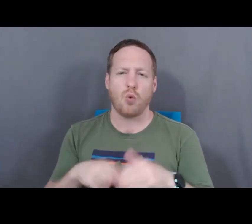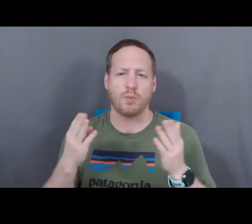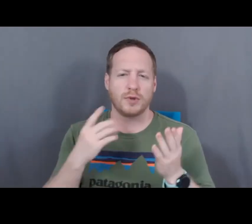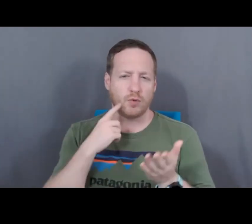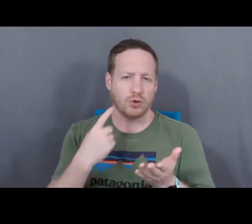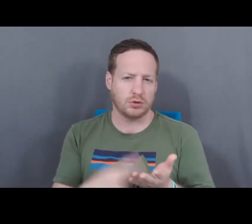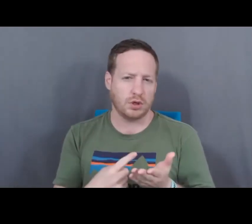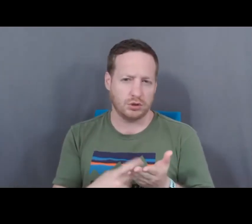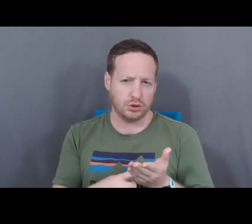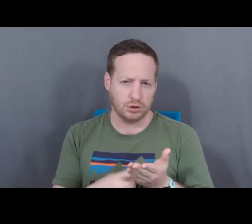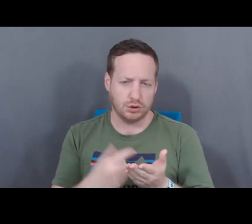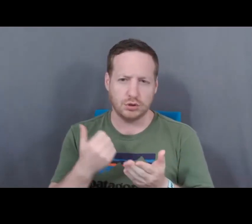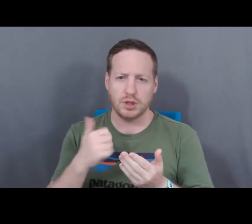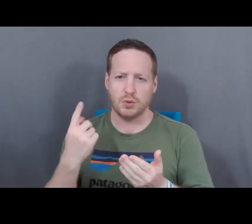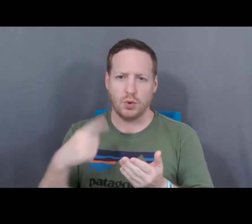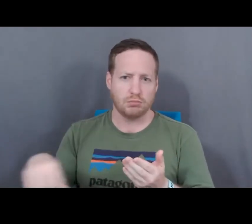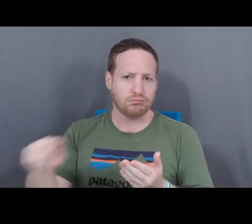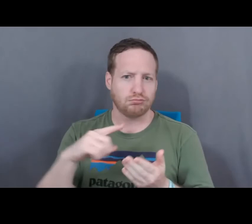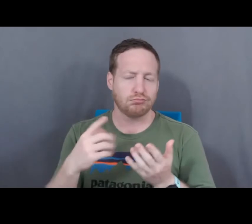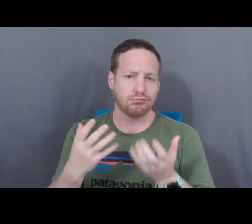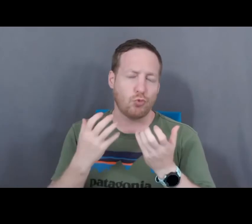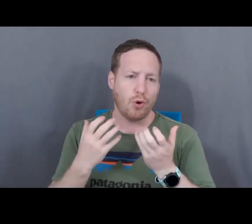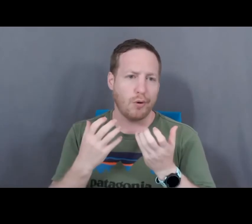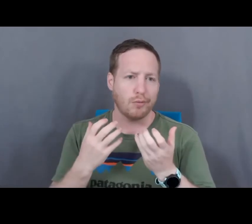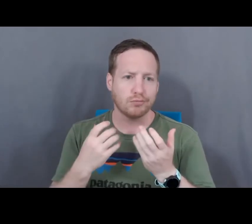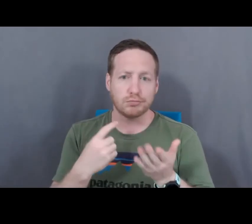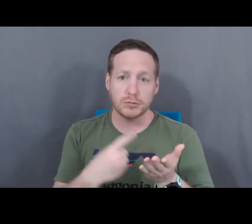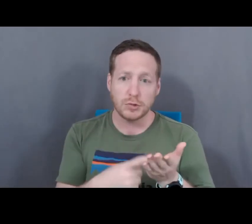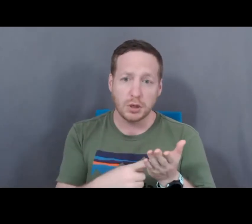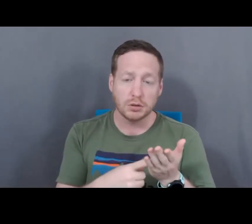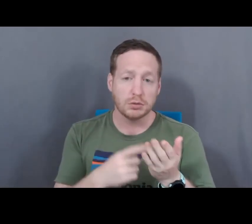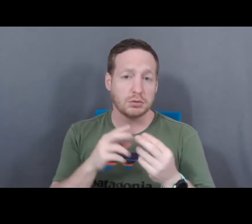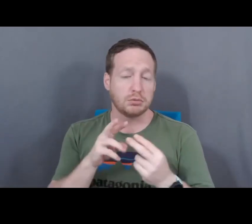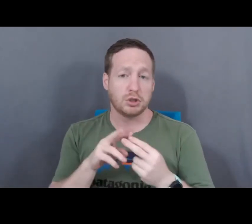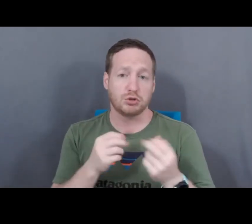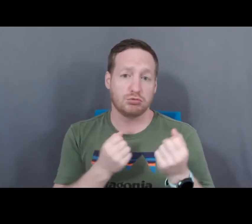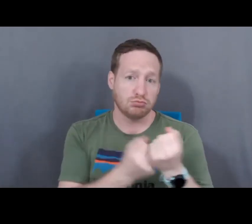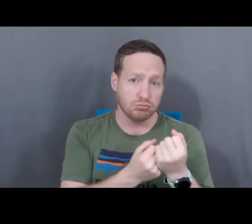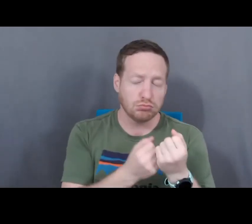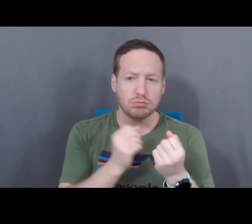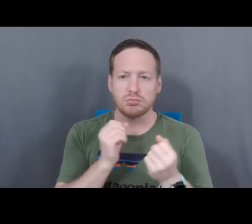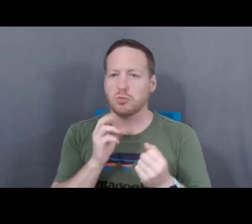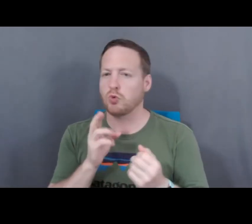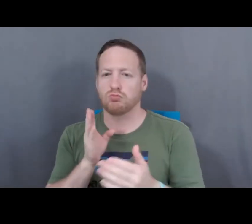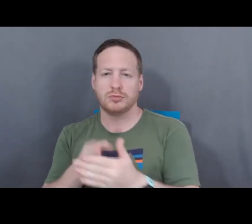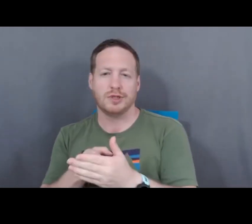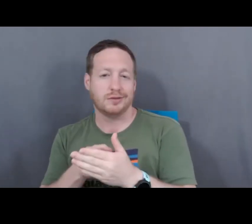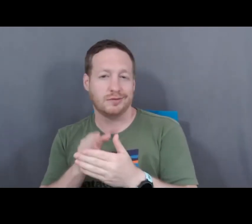Beach. So now I want to open that up for discussion for if anyone wants to discuss either in favor or